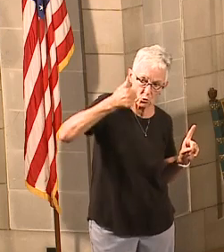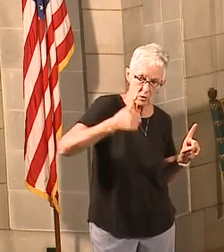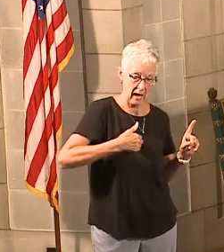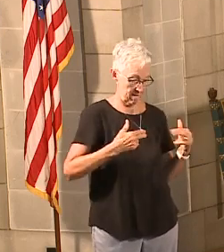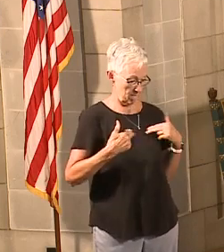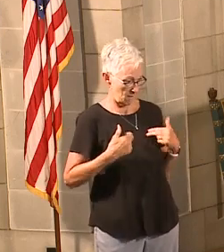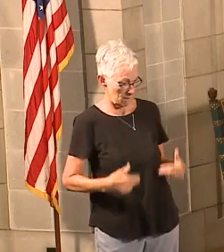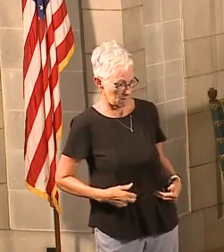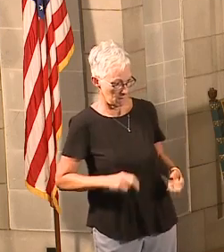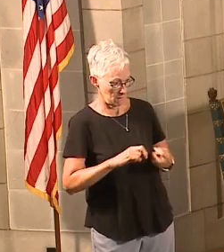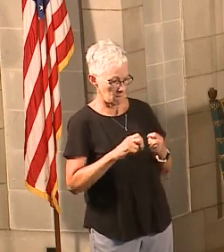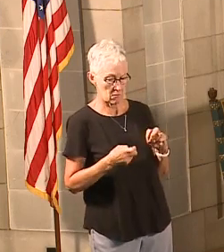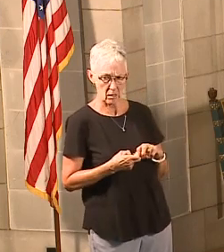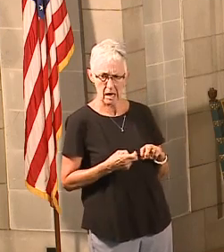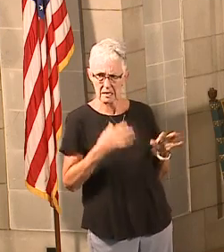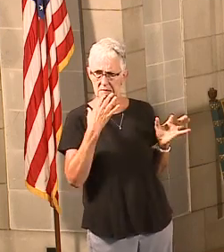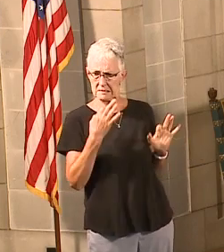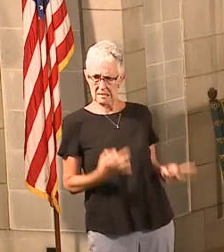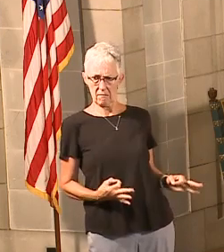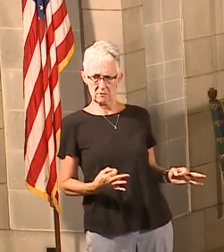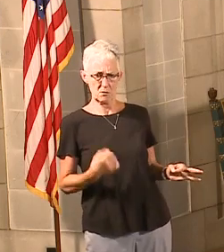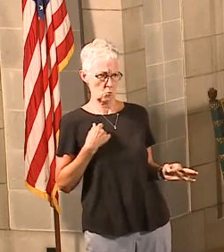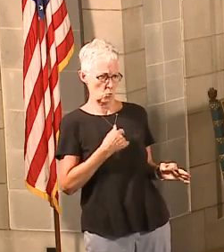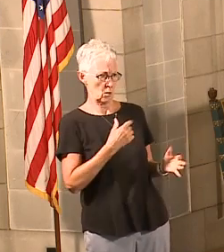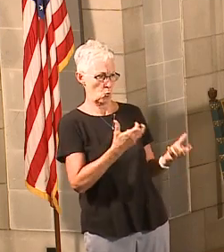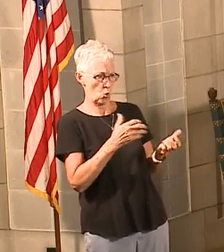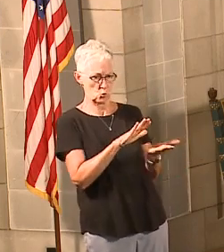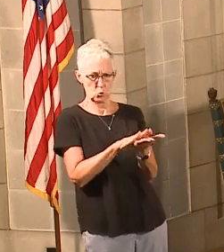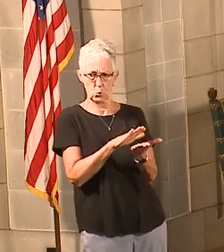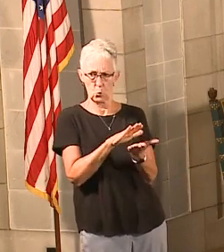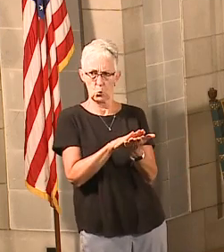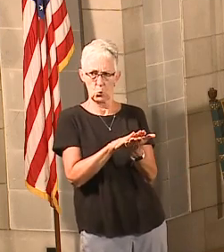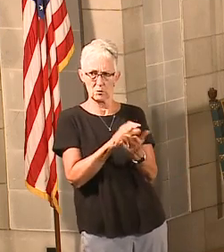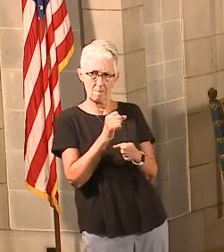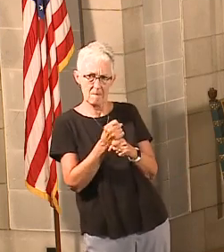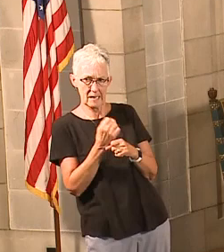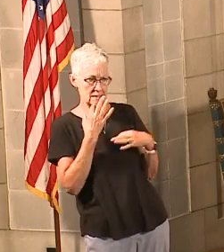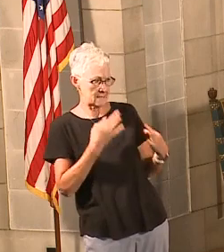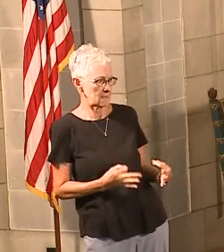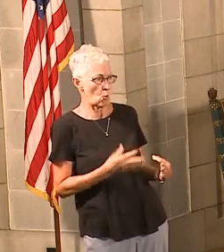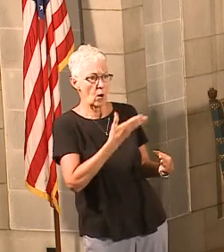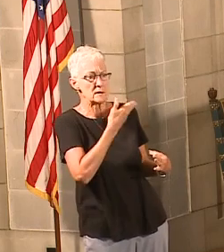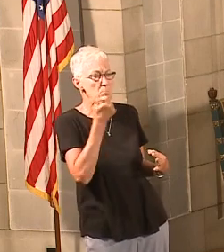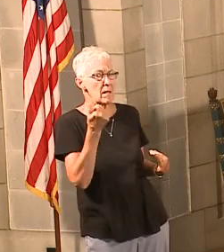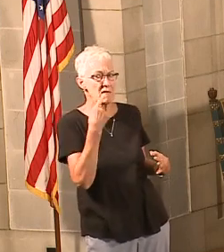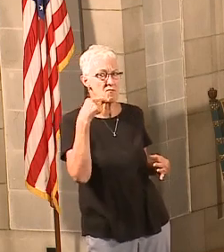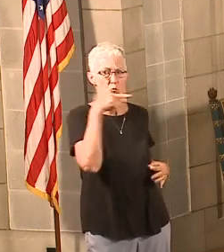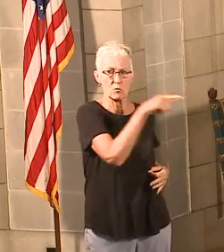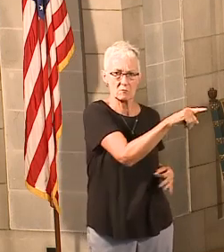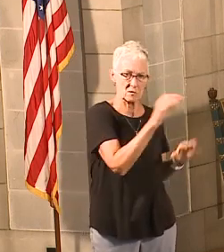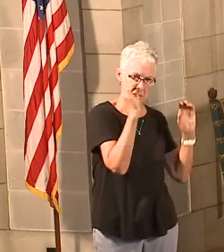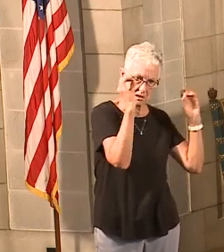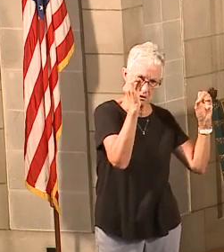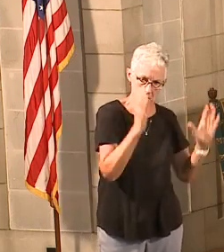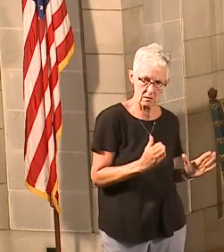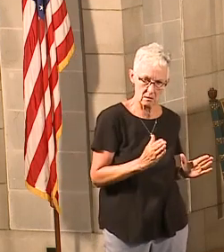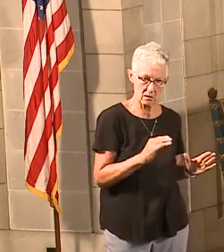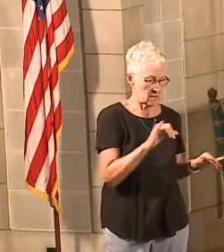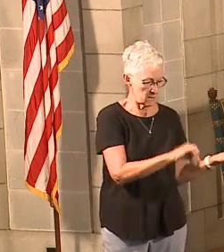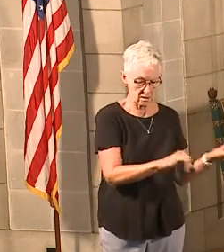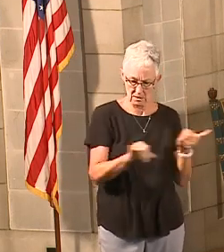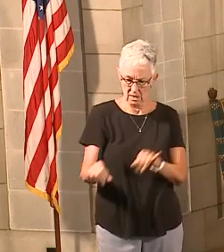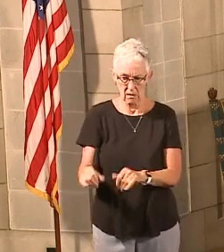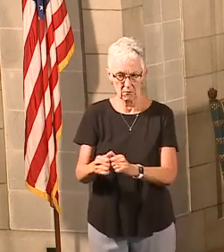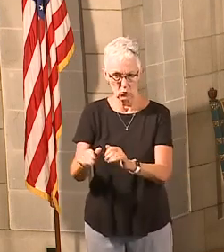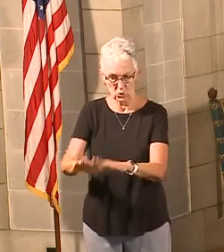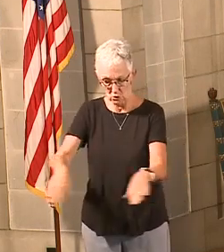want schools to make accommodations for those teachers. Same thing for the kids. If there are kids that have special health needs, we